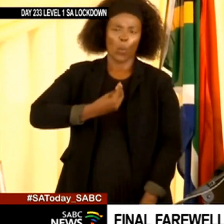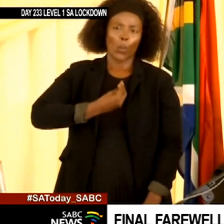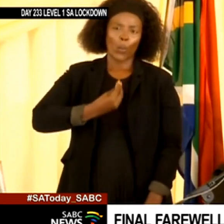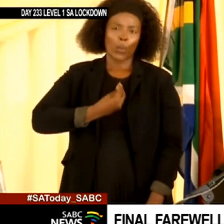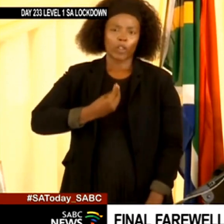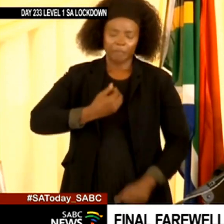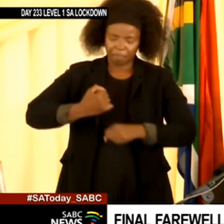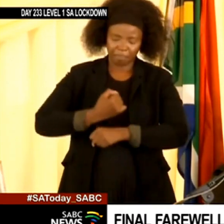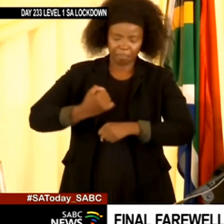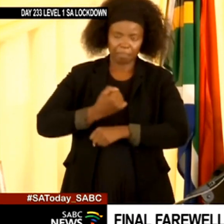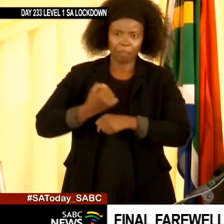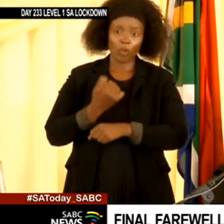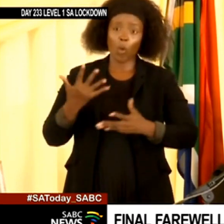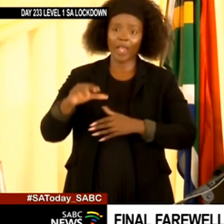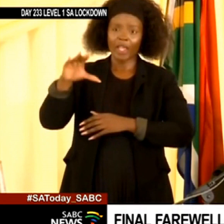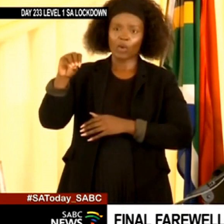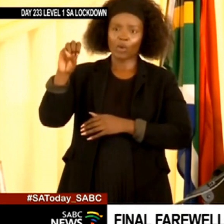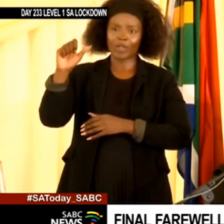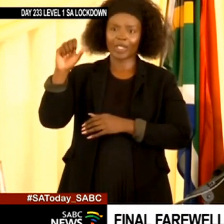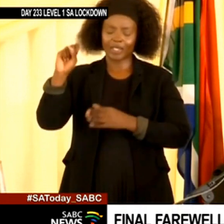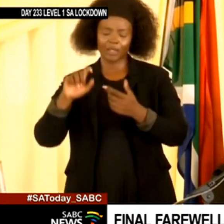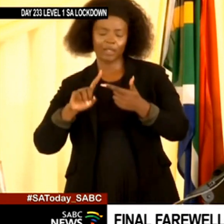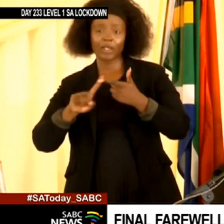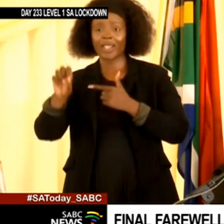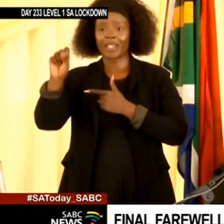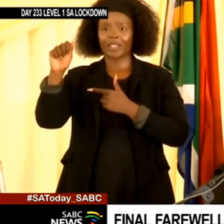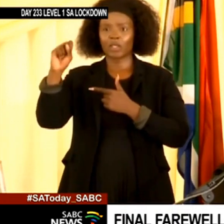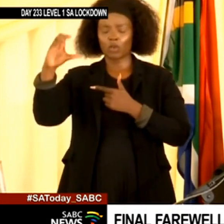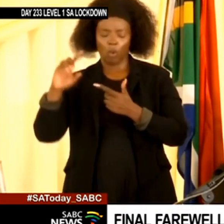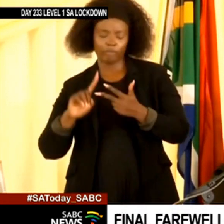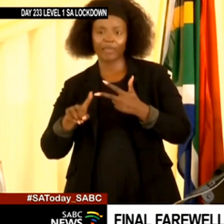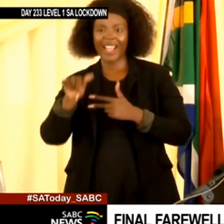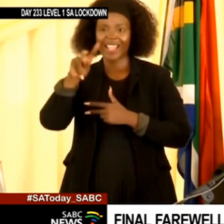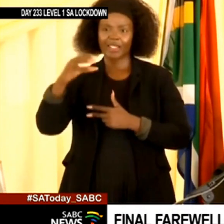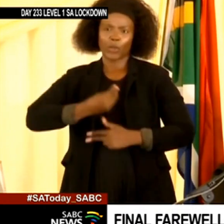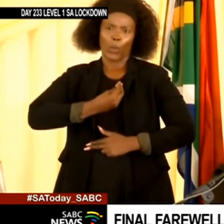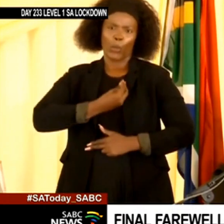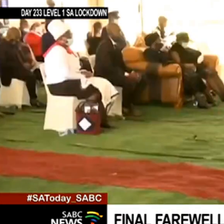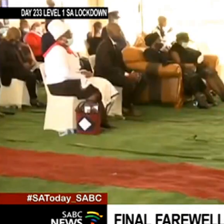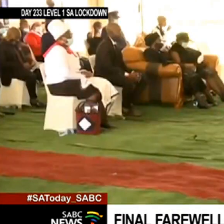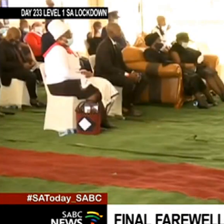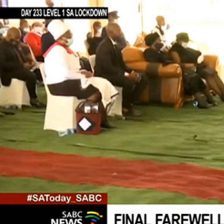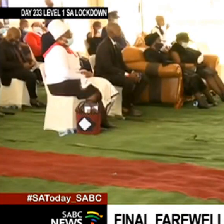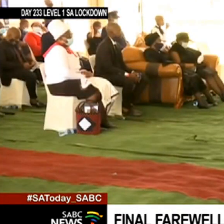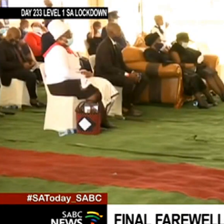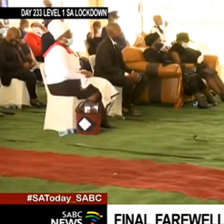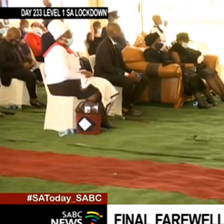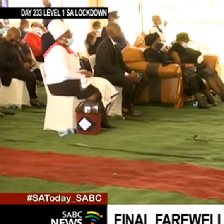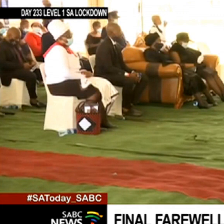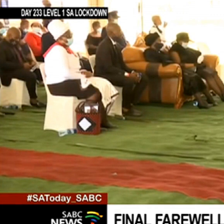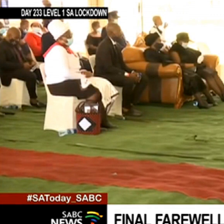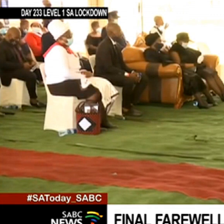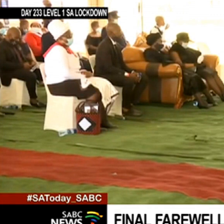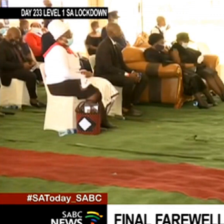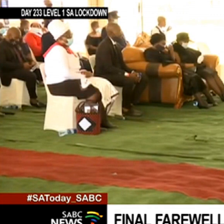and served in COSAS, SASCO and in the ANC Youth League. While studying, he knew that